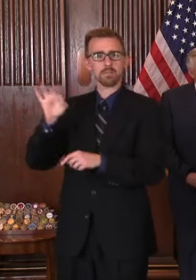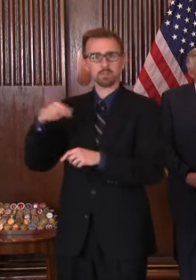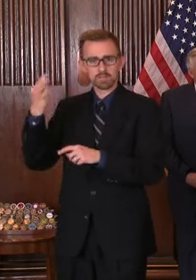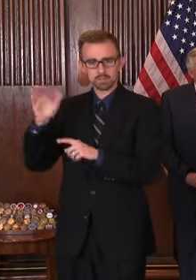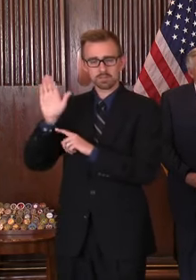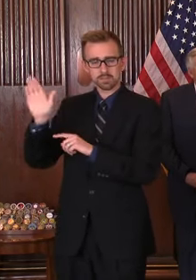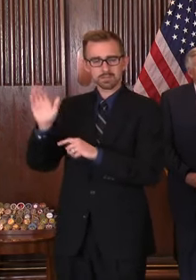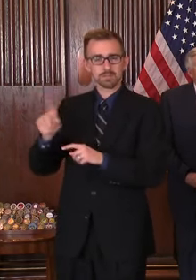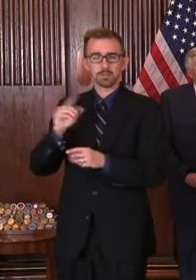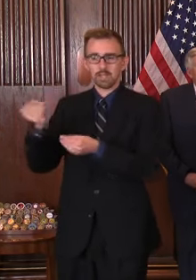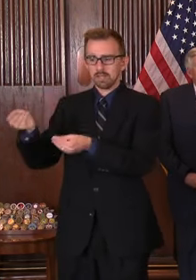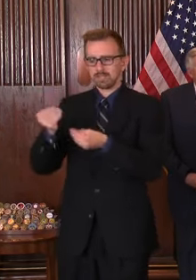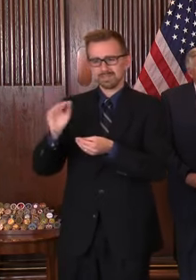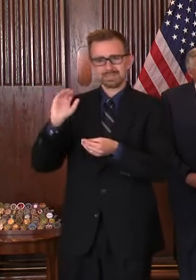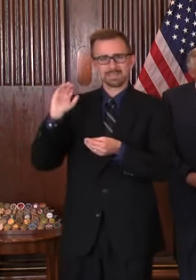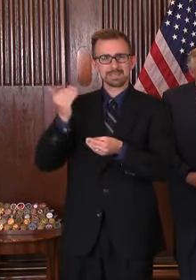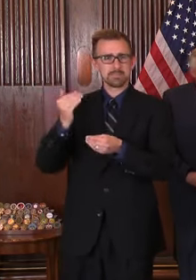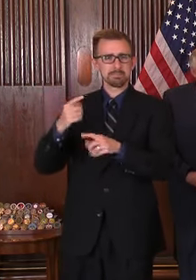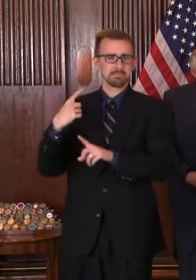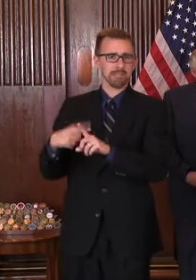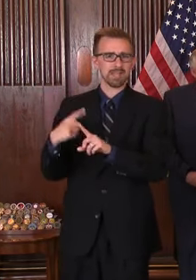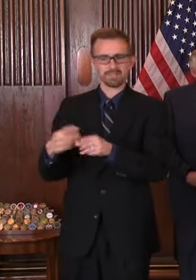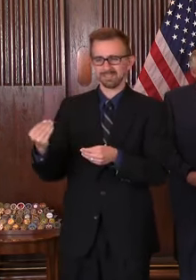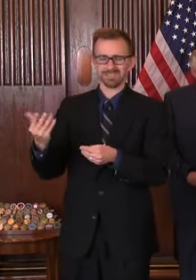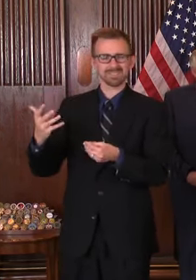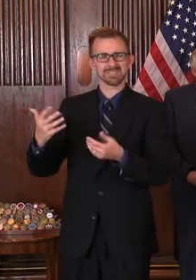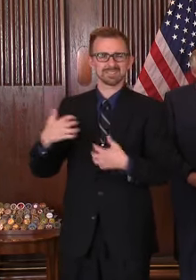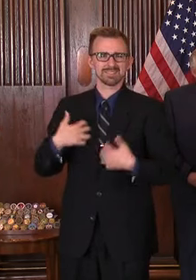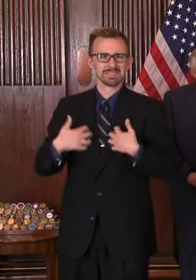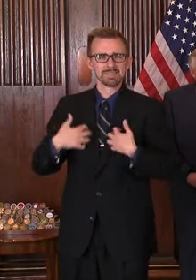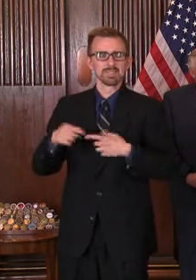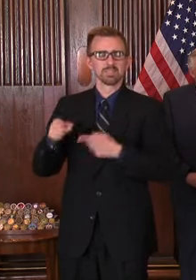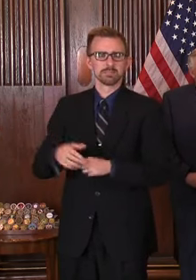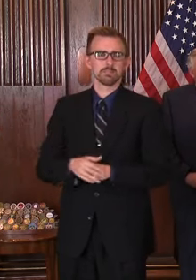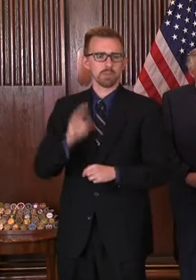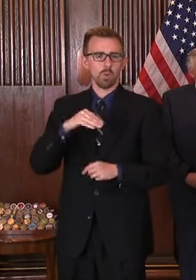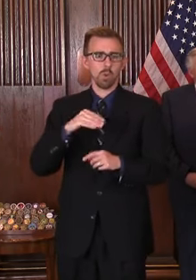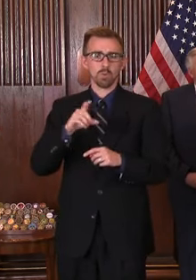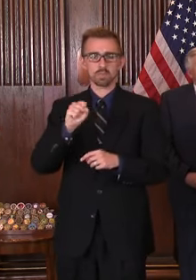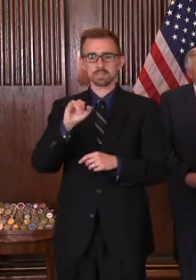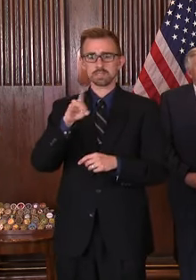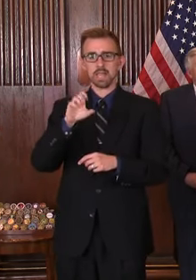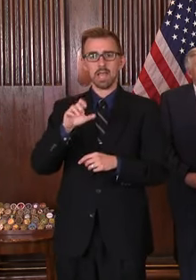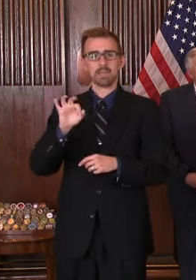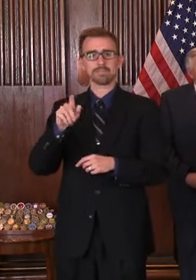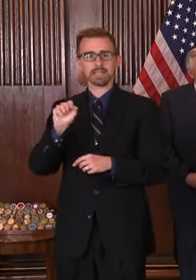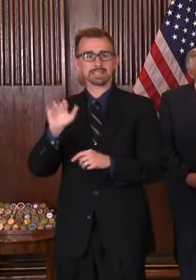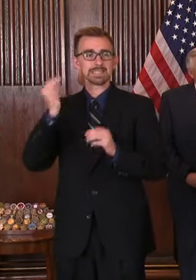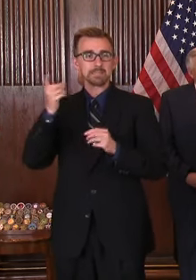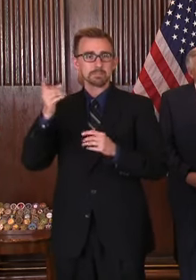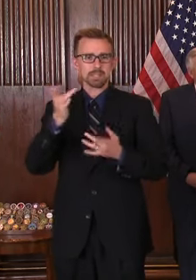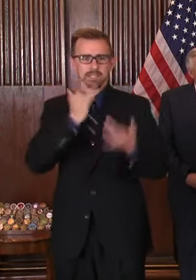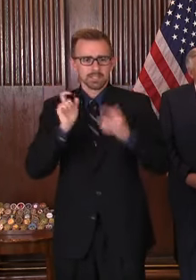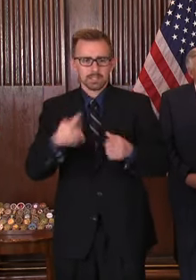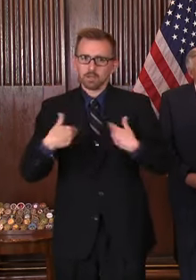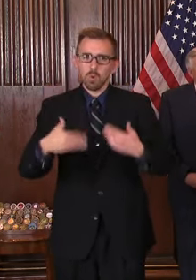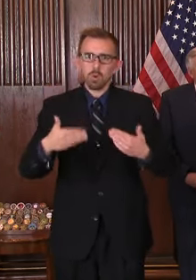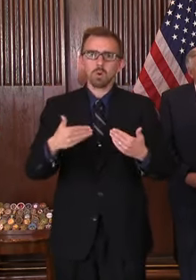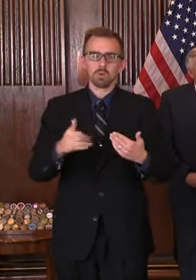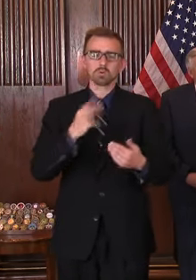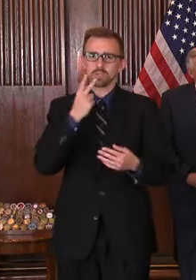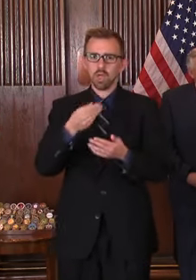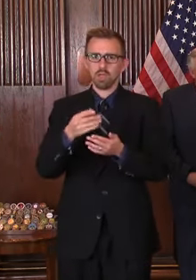Those were not very compelling to me. And knowing the side effects, the problem is it's a desperation. And so, yes, we saw